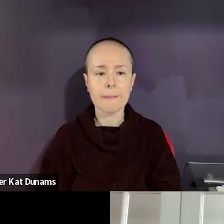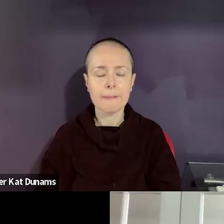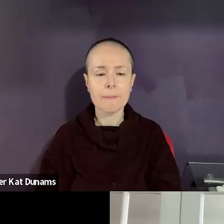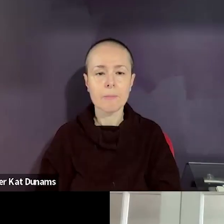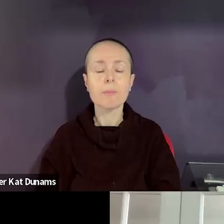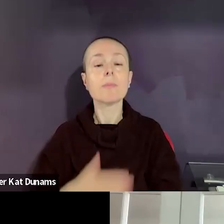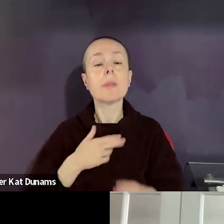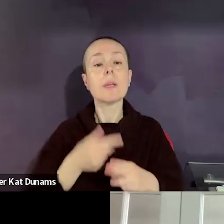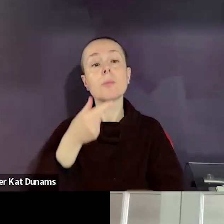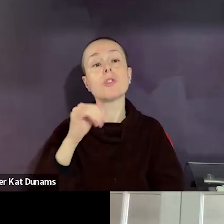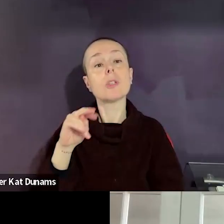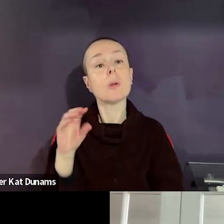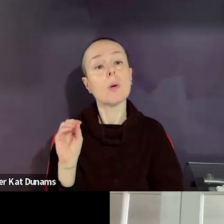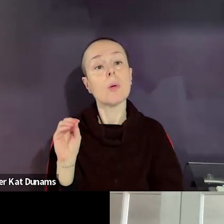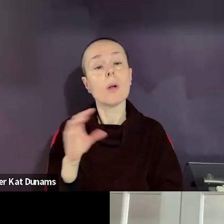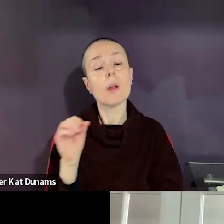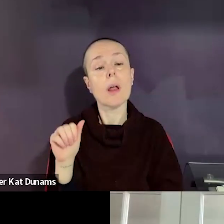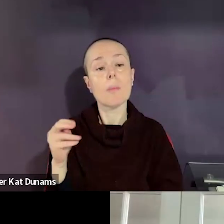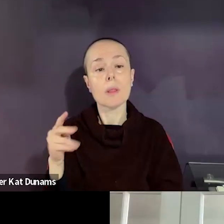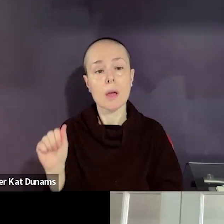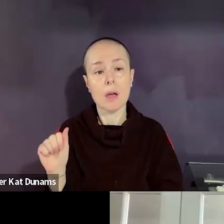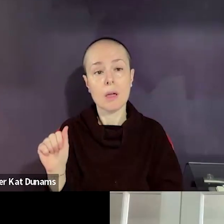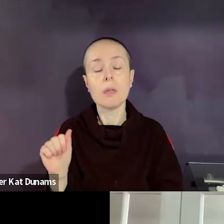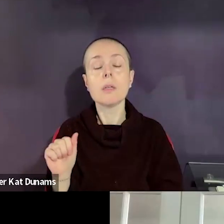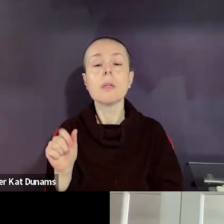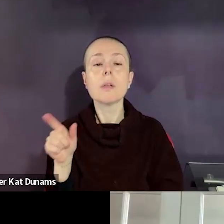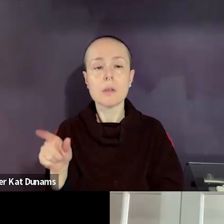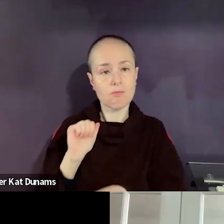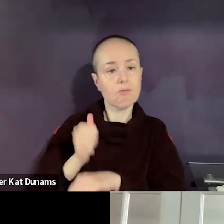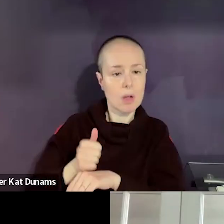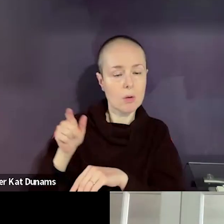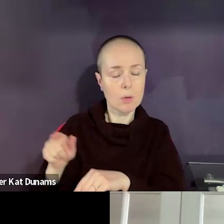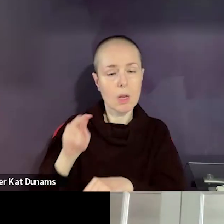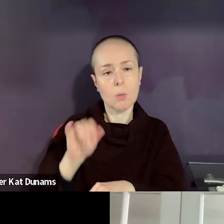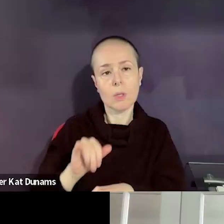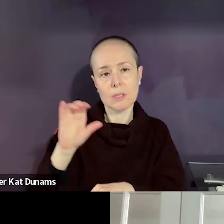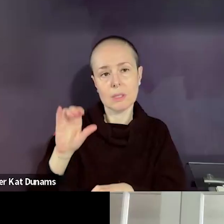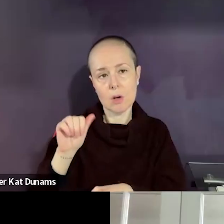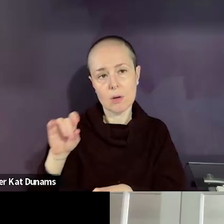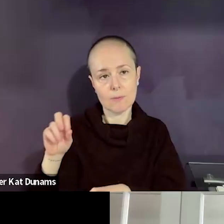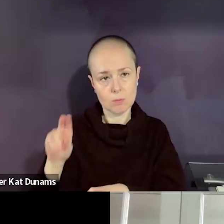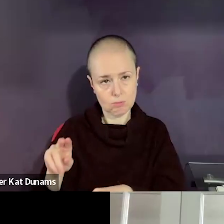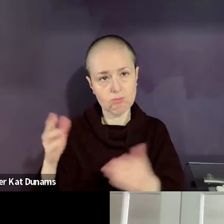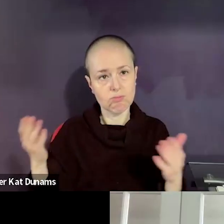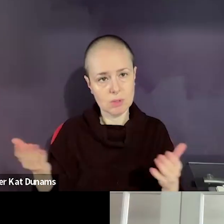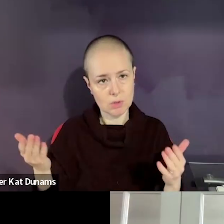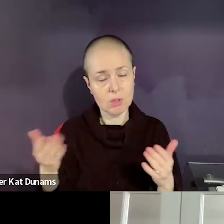Myself, Jeeno, and Amrita, who will be speaking after me, are the co-founders of NYC Ardavu. We are